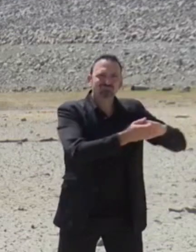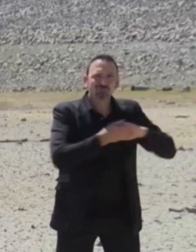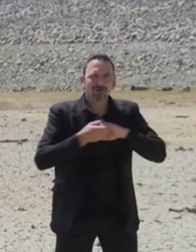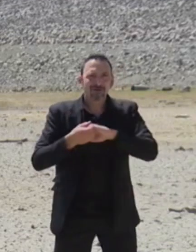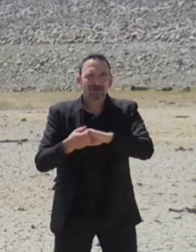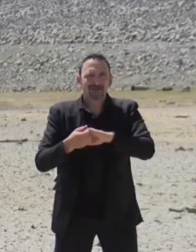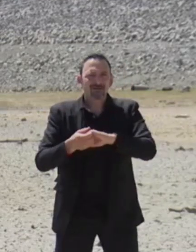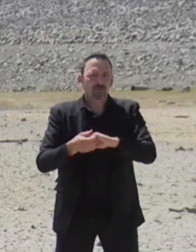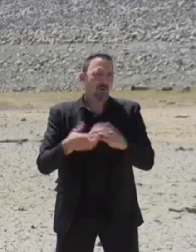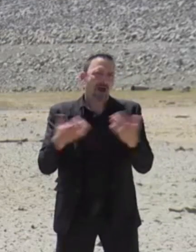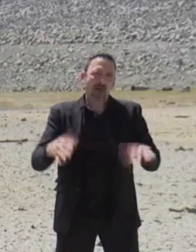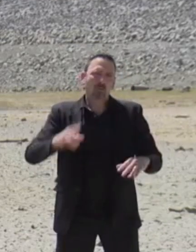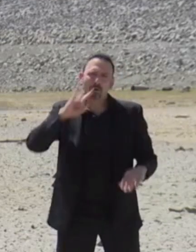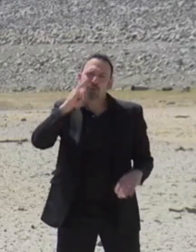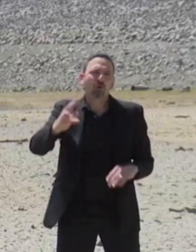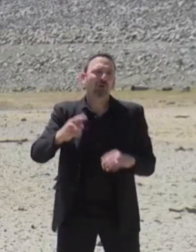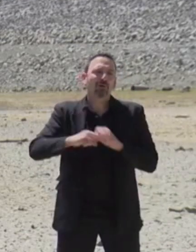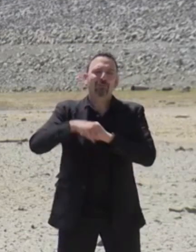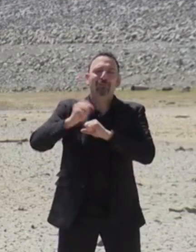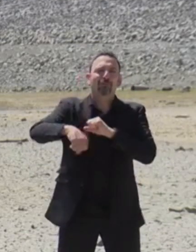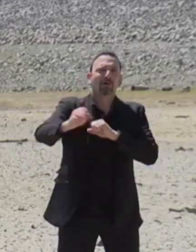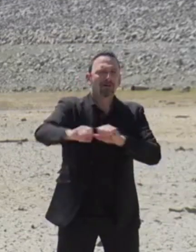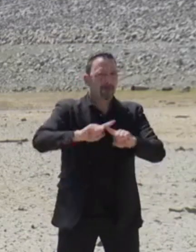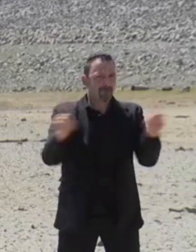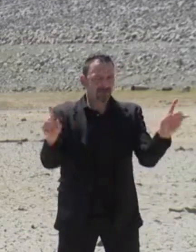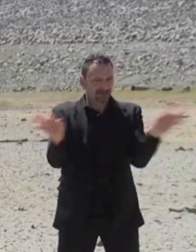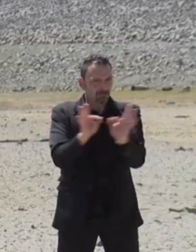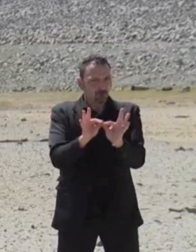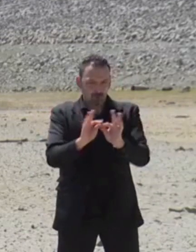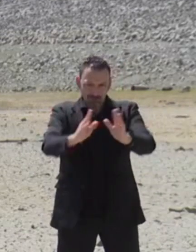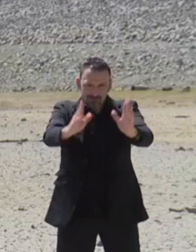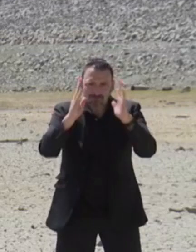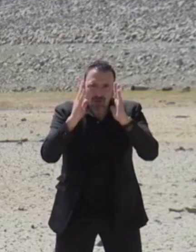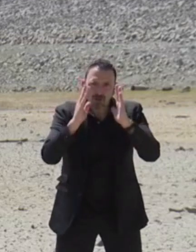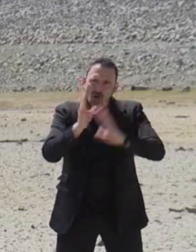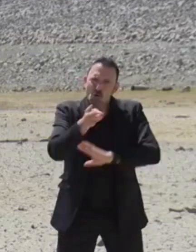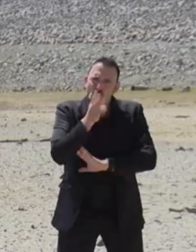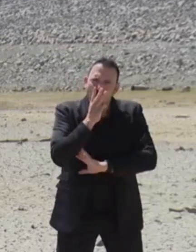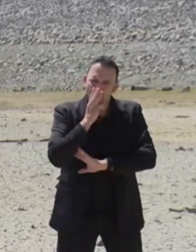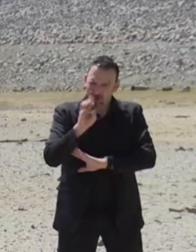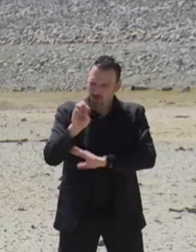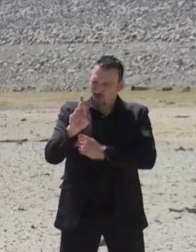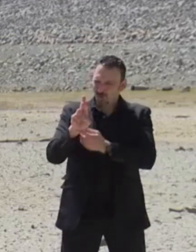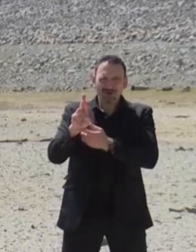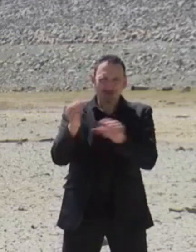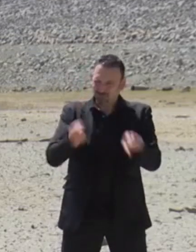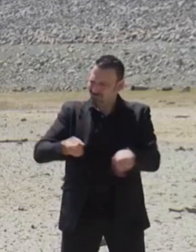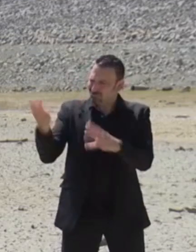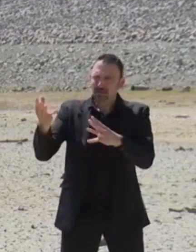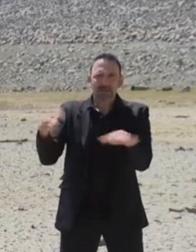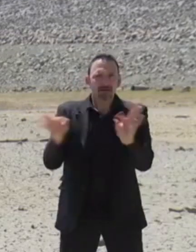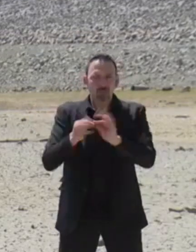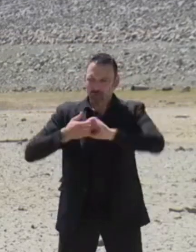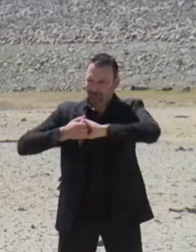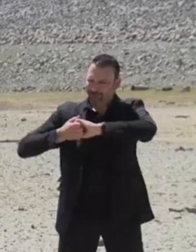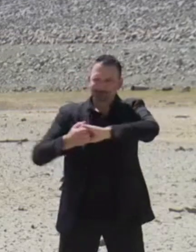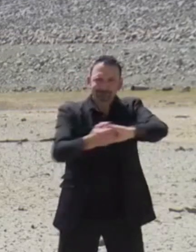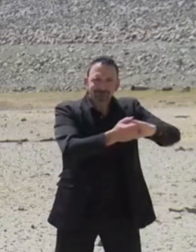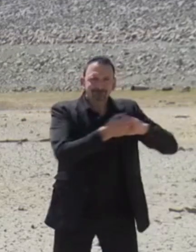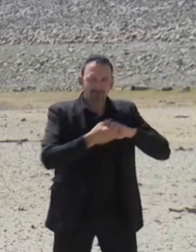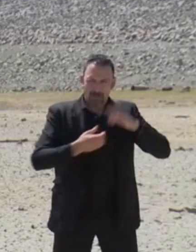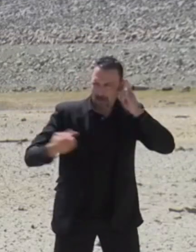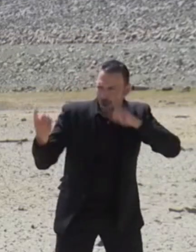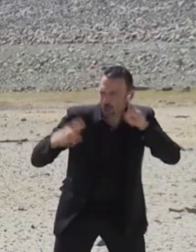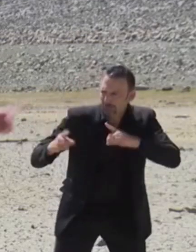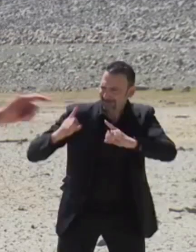important. I want to end these water wars. We're working very closely with the Biden administration to do just that. That's why we're working collaboratively